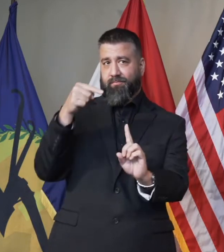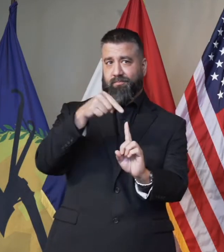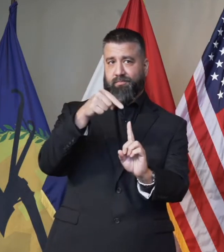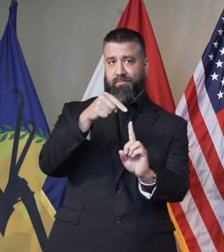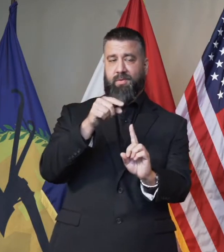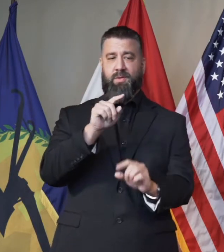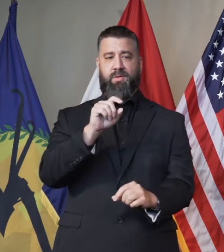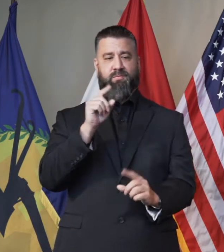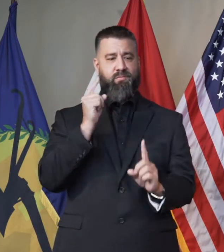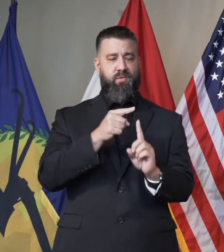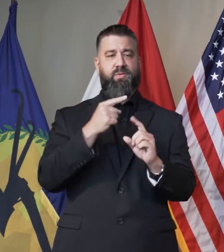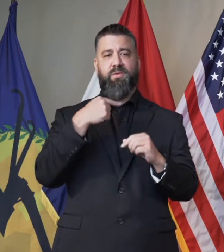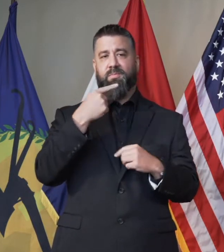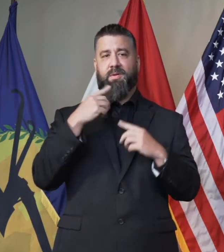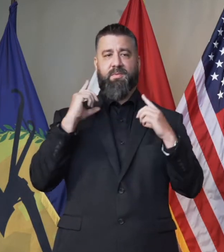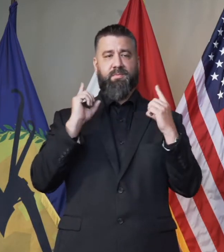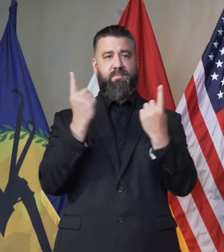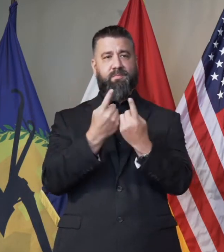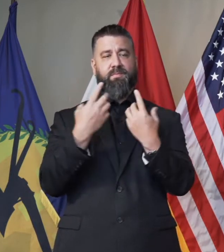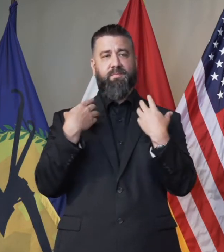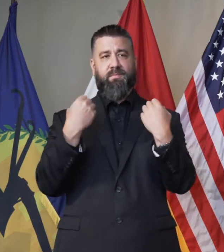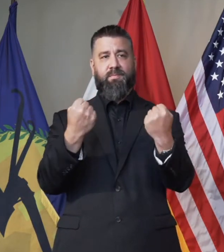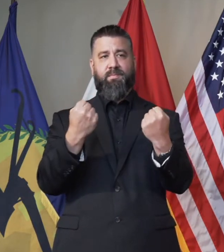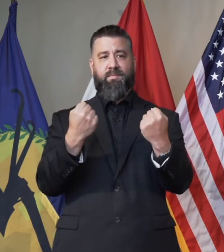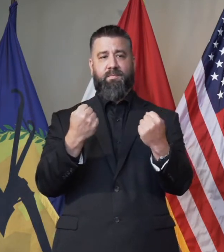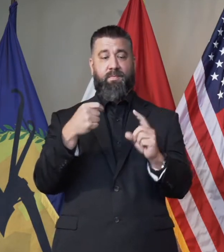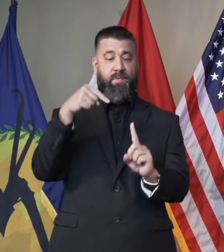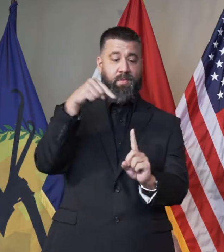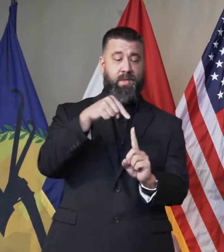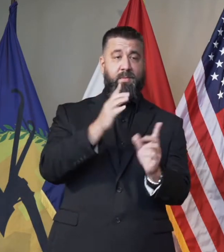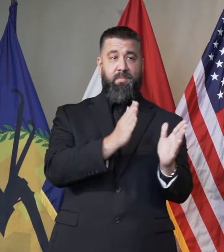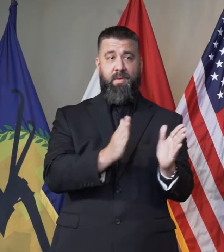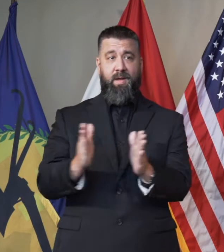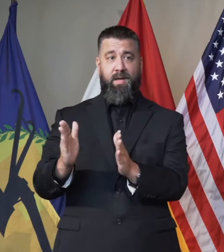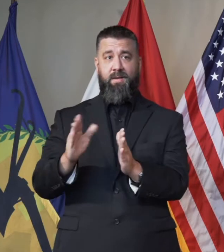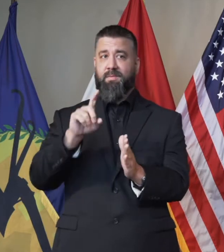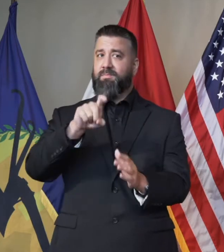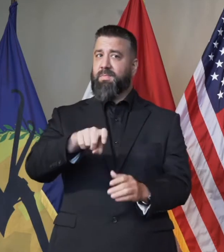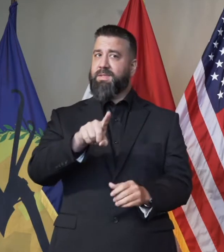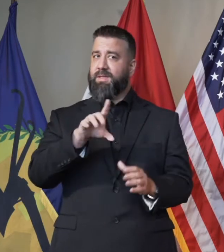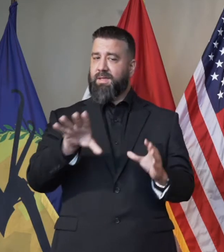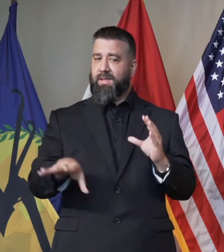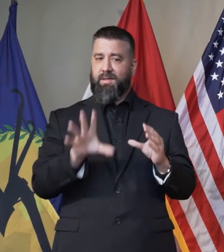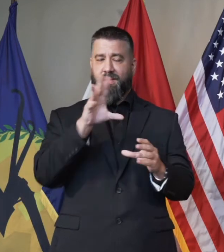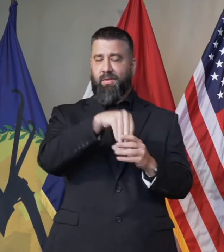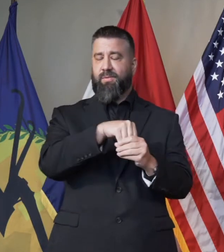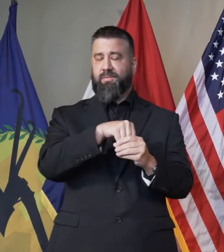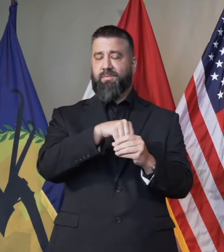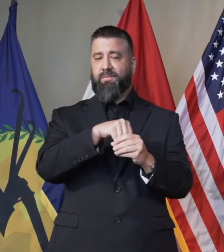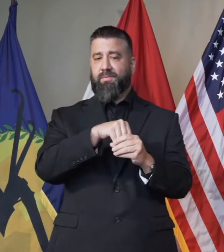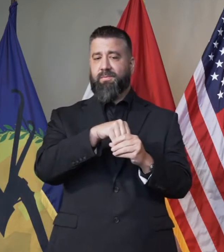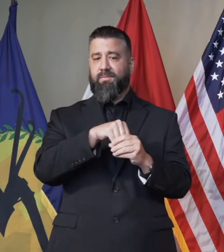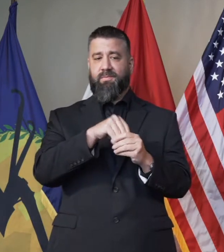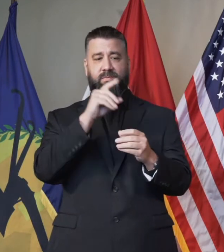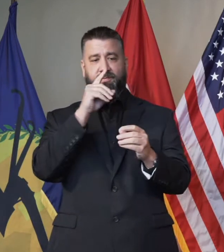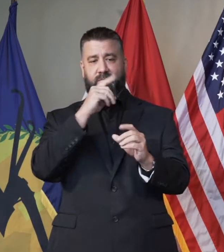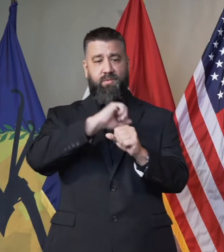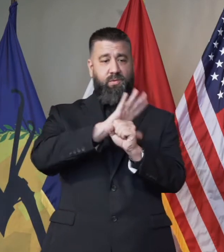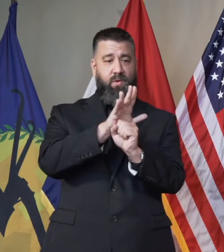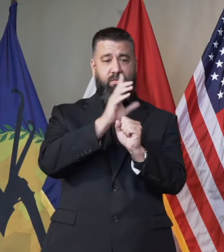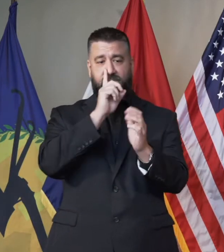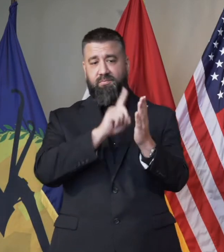These plans must include the same screening, quarantine, and isolation guidelines of other youth